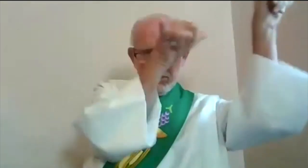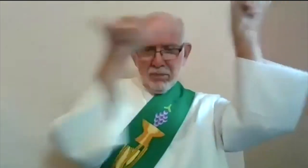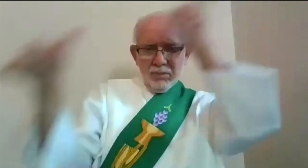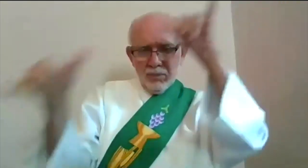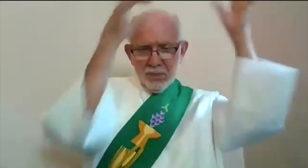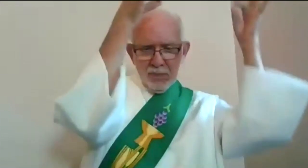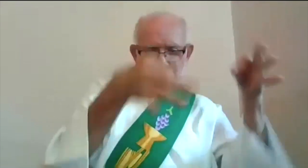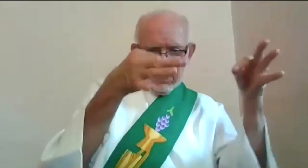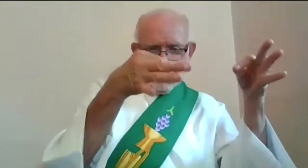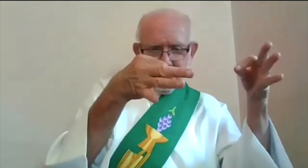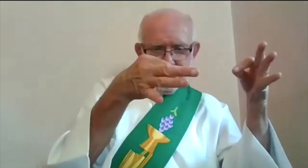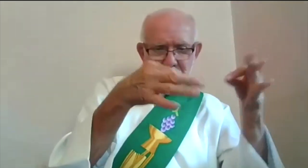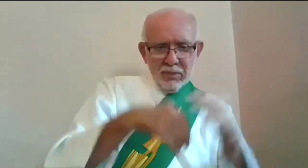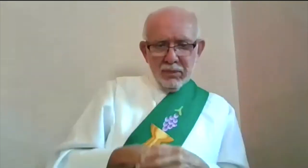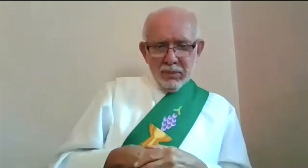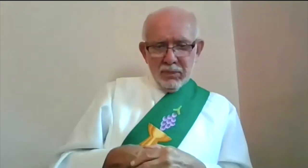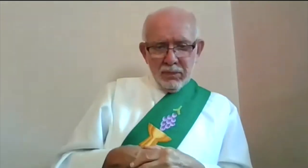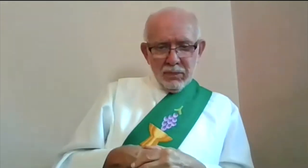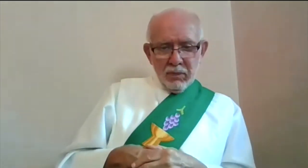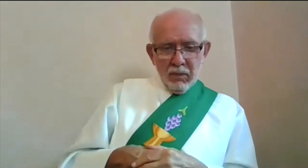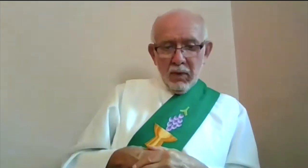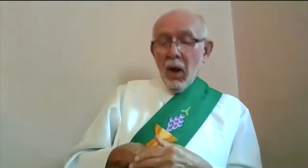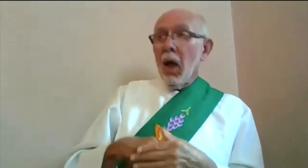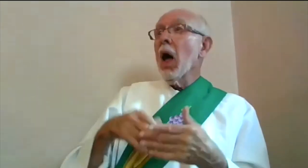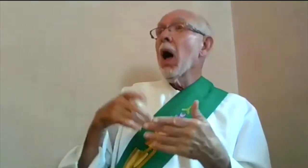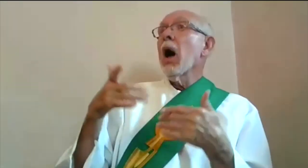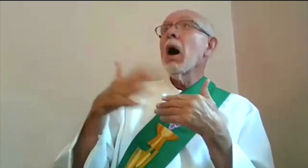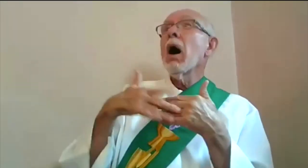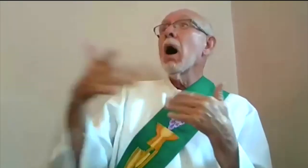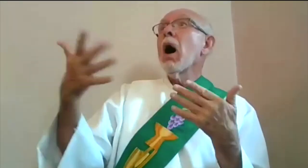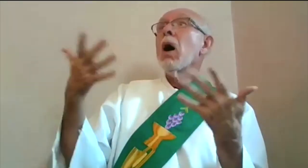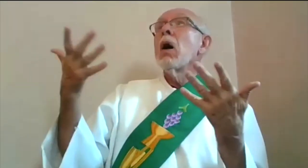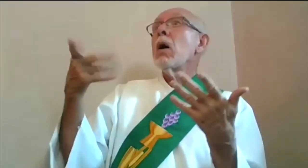and whatever you loose on earth shall be loosed in heaven."